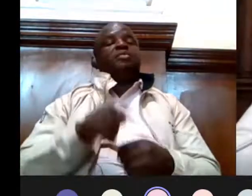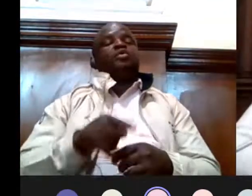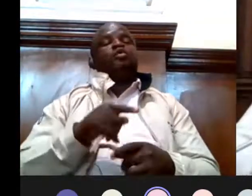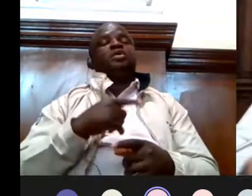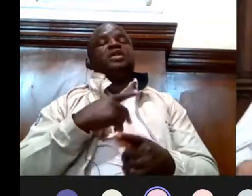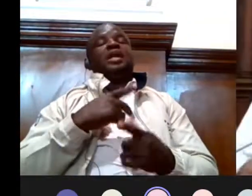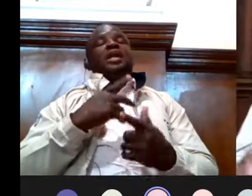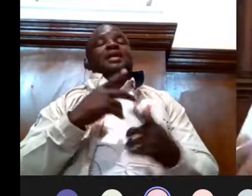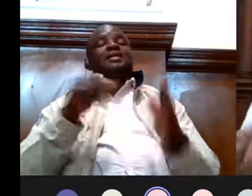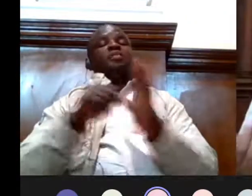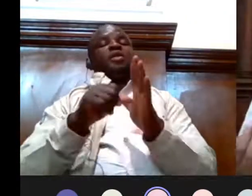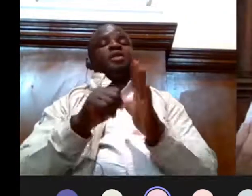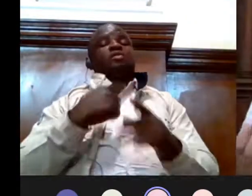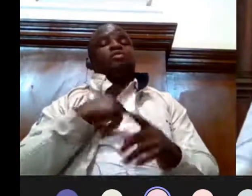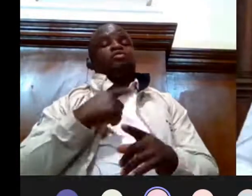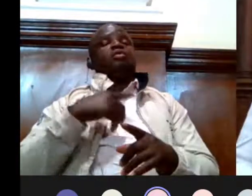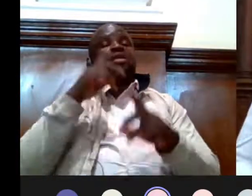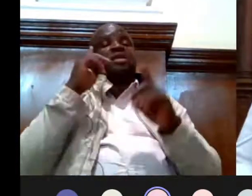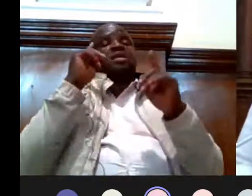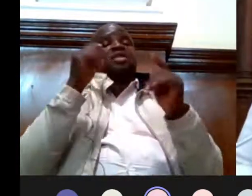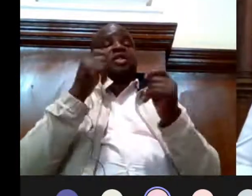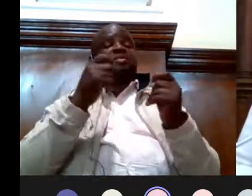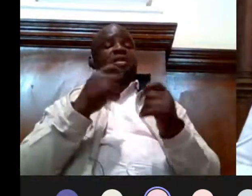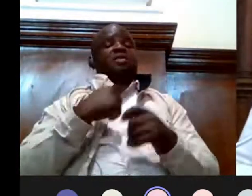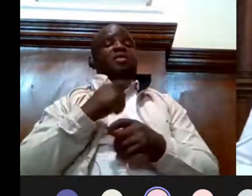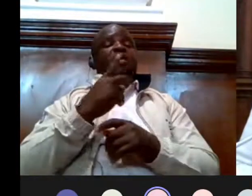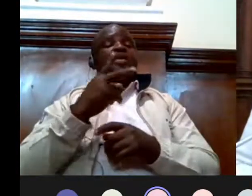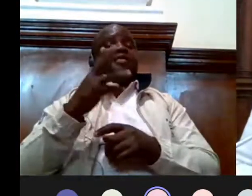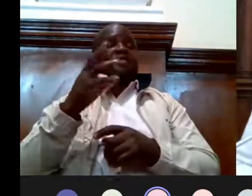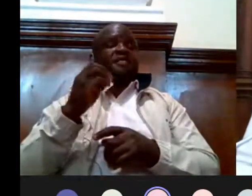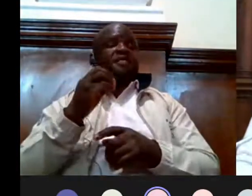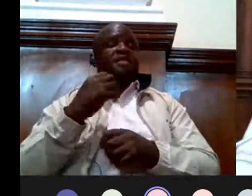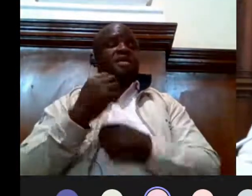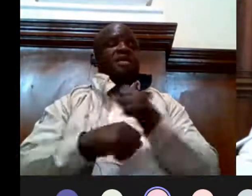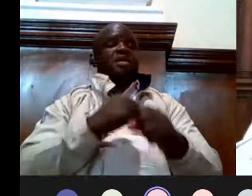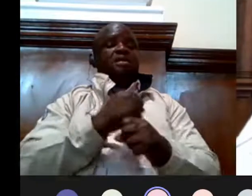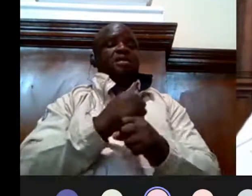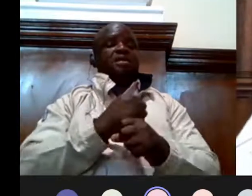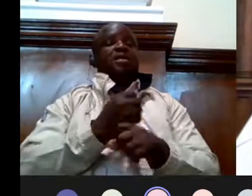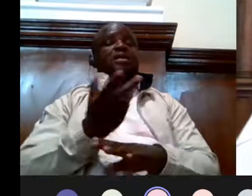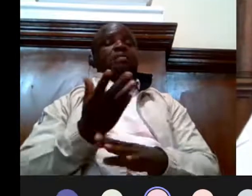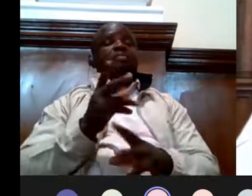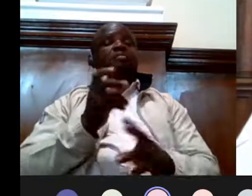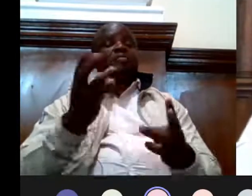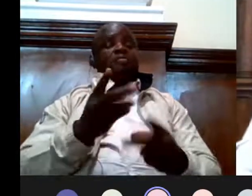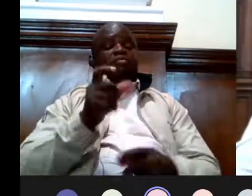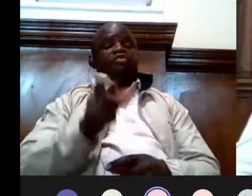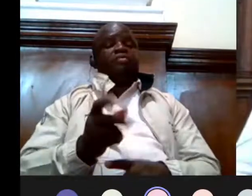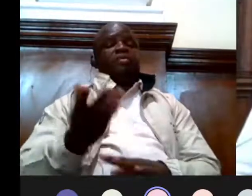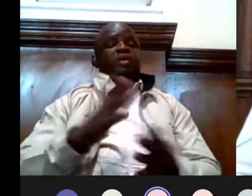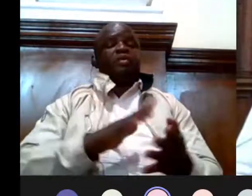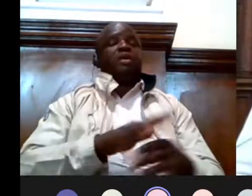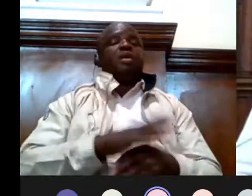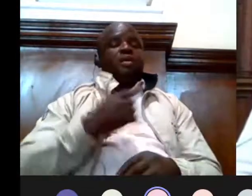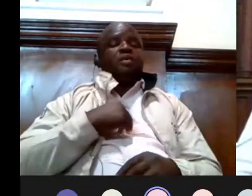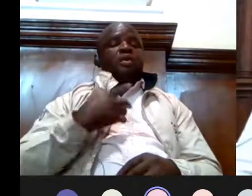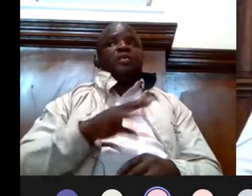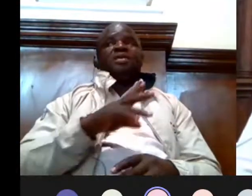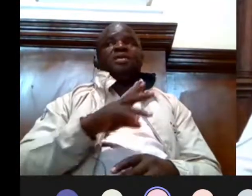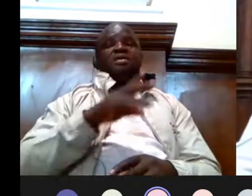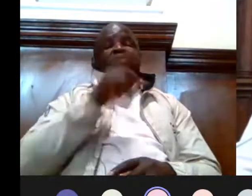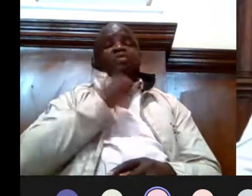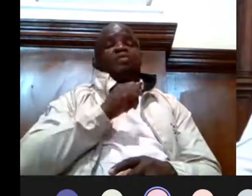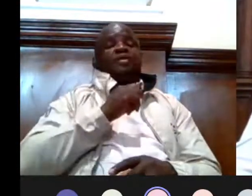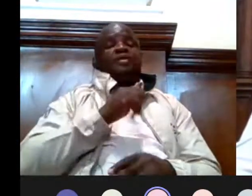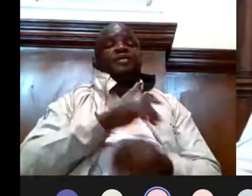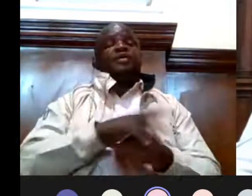we celebrate the 150 years since the birth of this icon, we need to use this